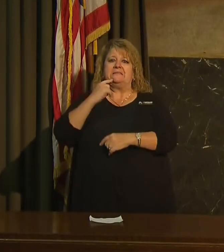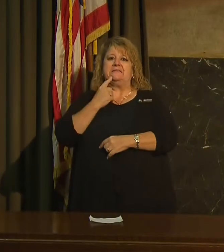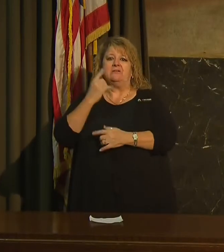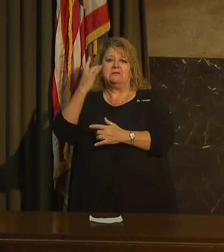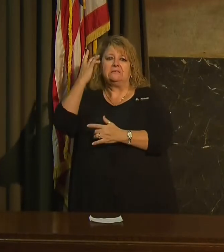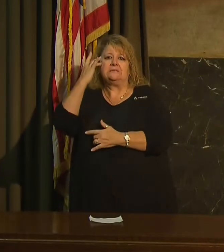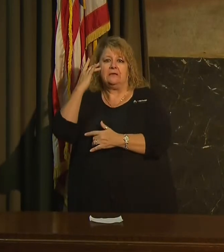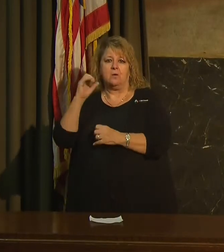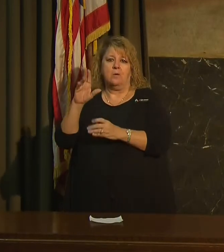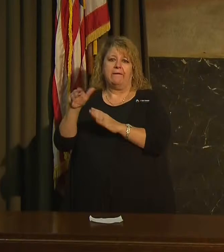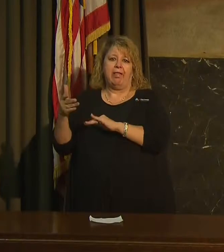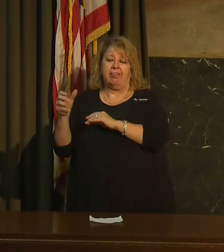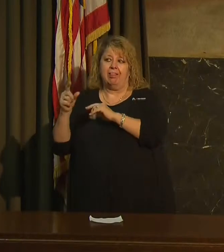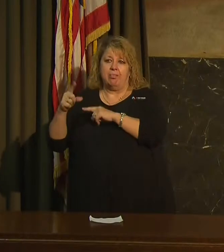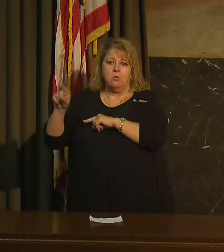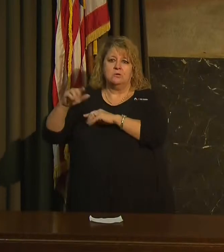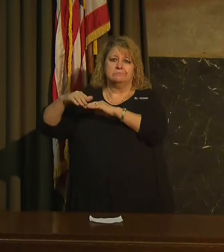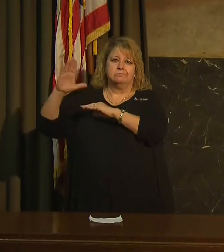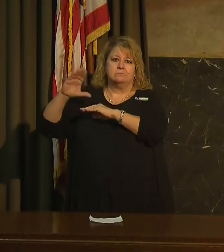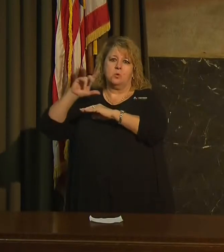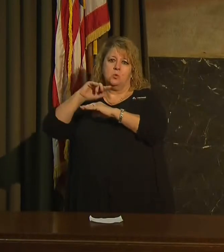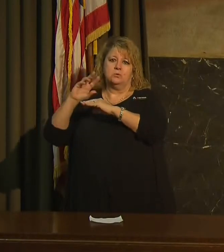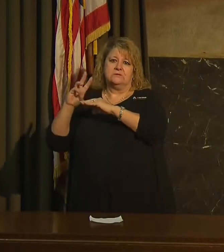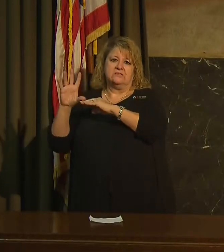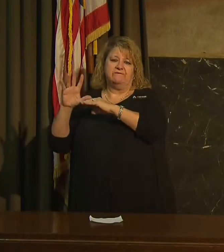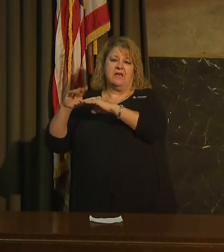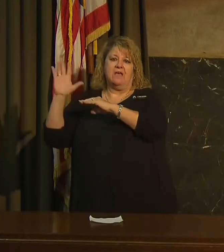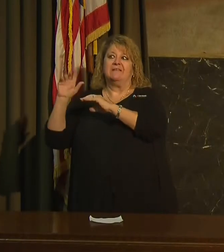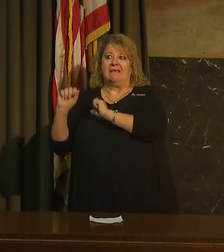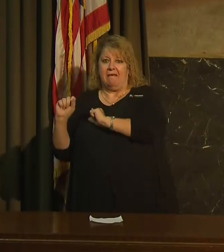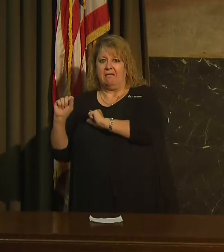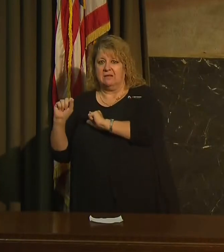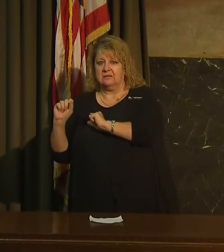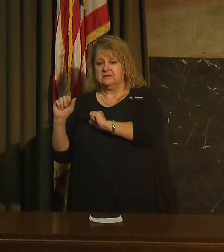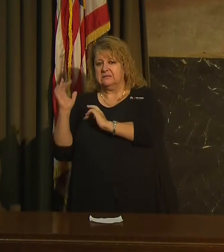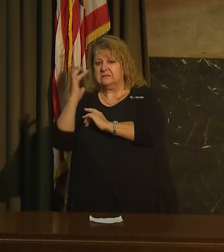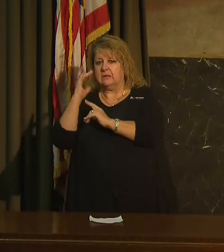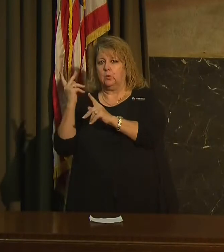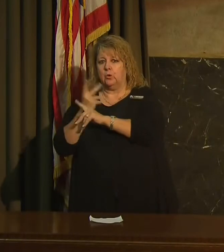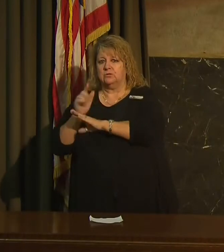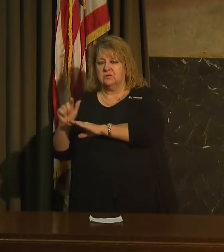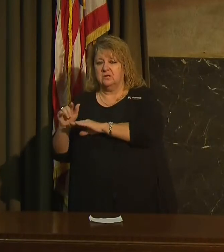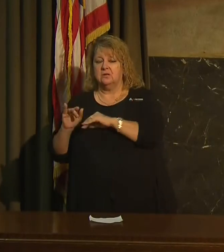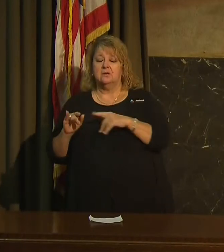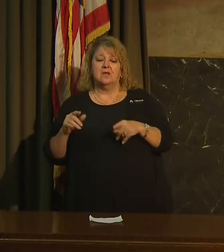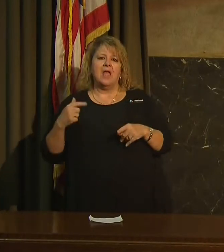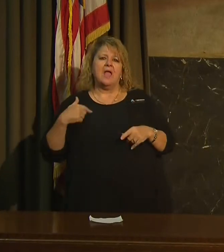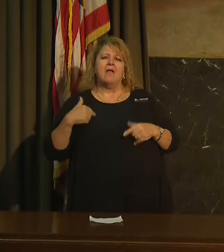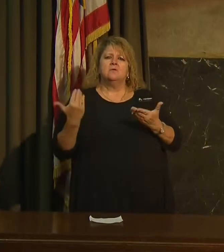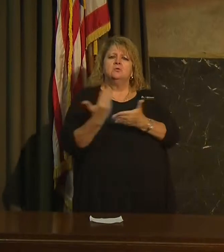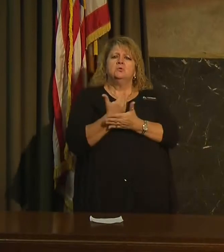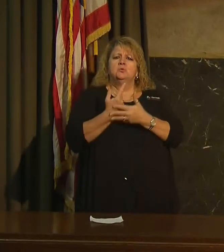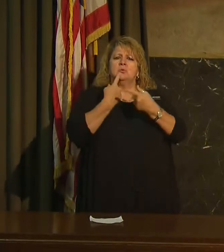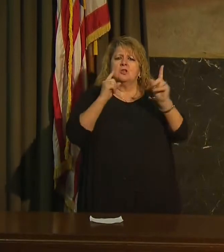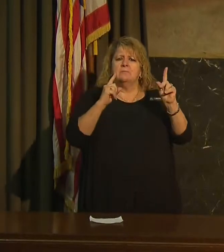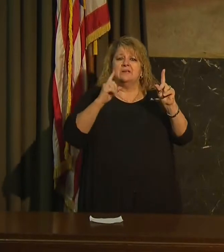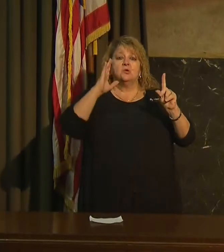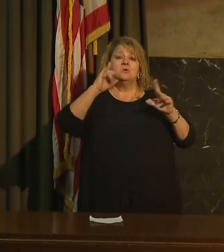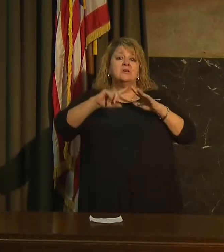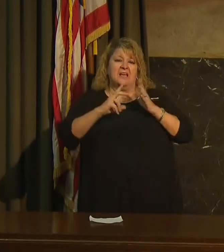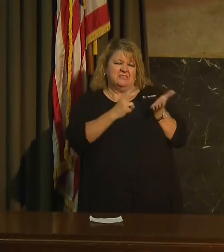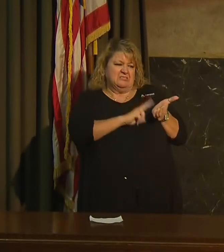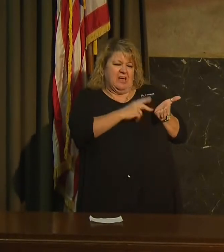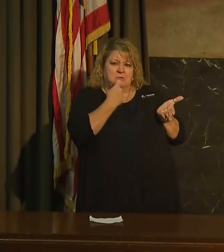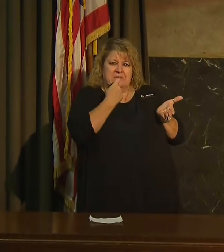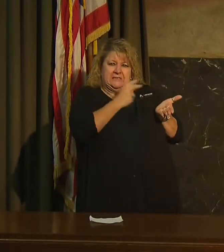this into account, we're going to be making some changes to the proclamation. I signed it a few minutes ago. It goes into effect tomorrow, and it'll